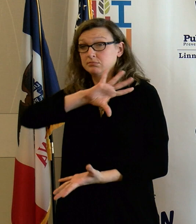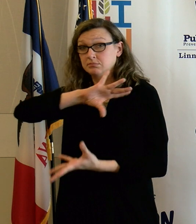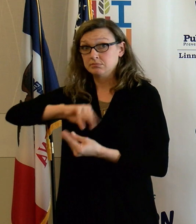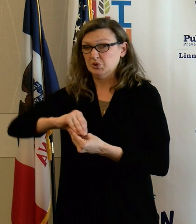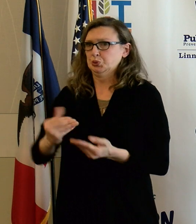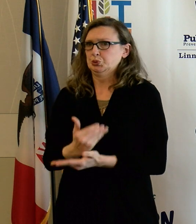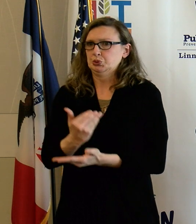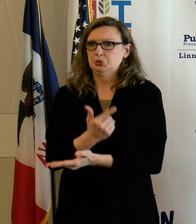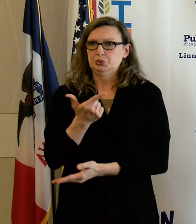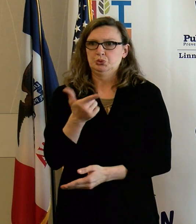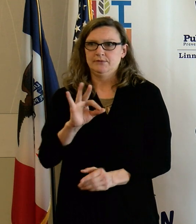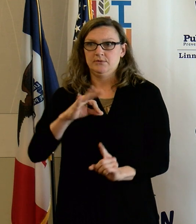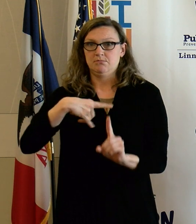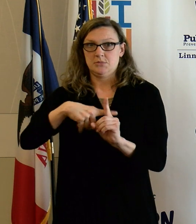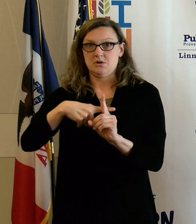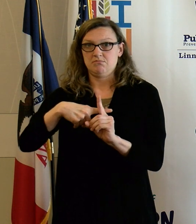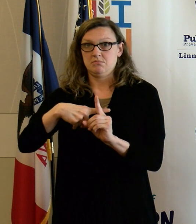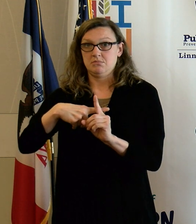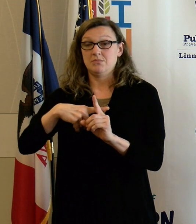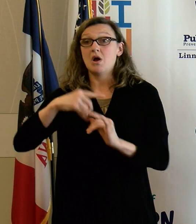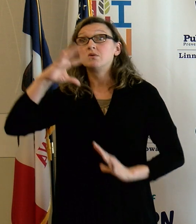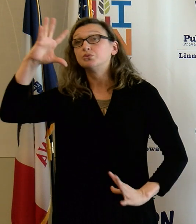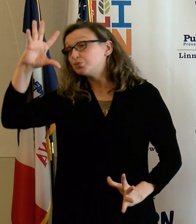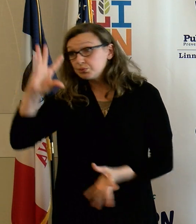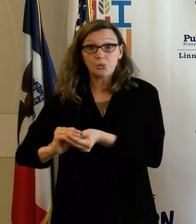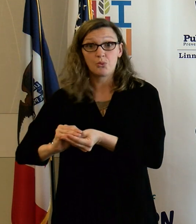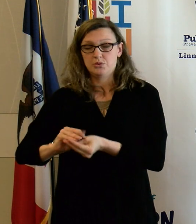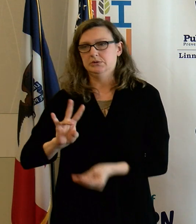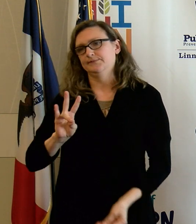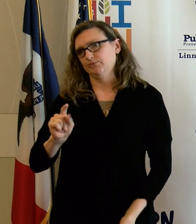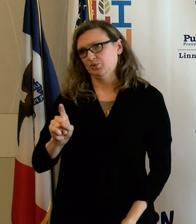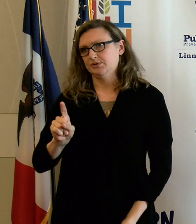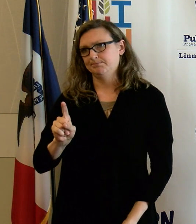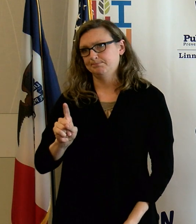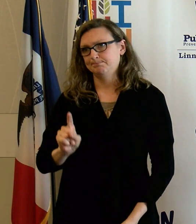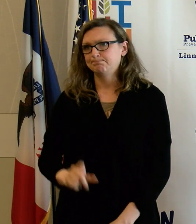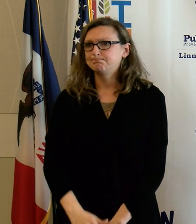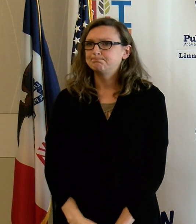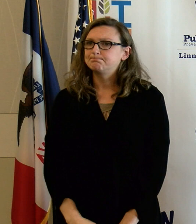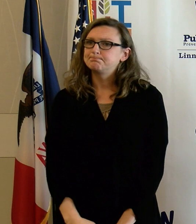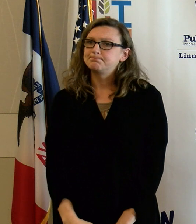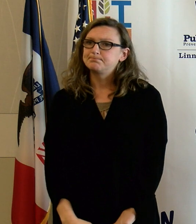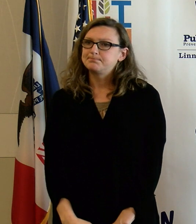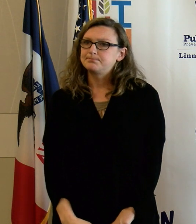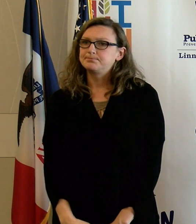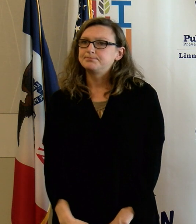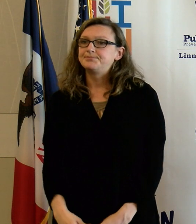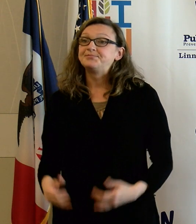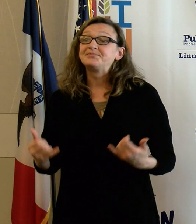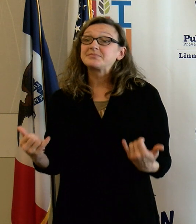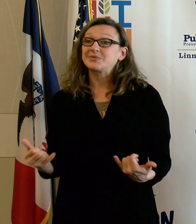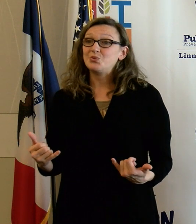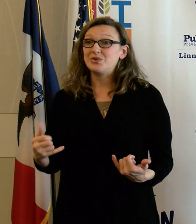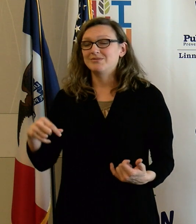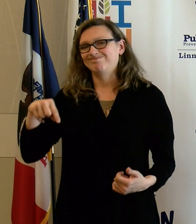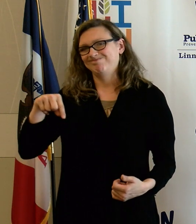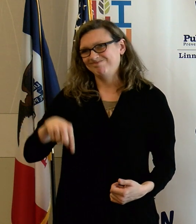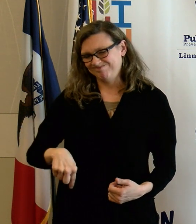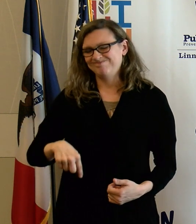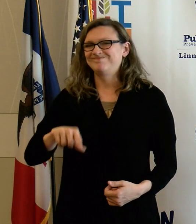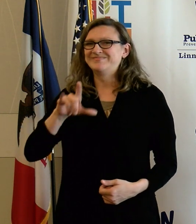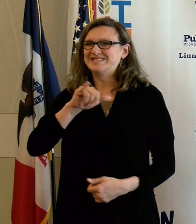at 71. Linn County now has the most confirmed COVID-19